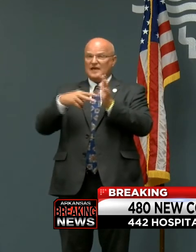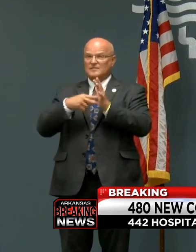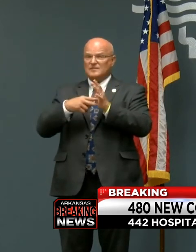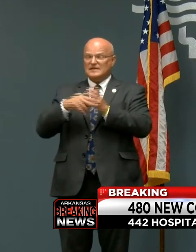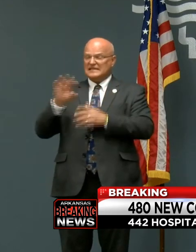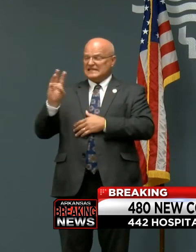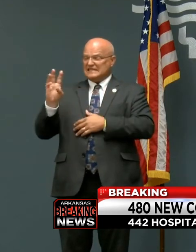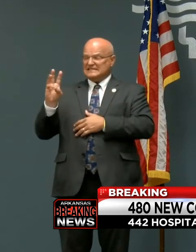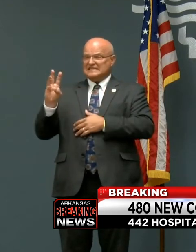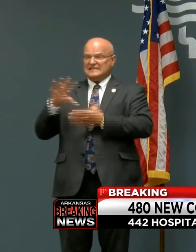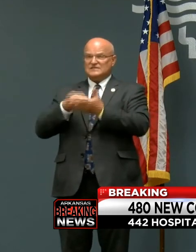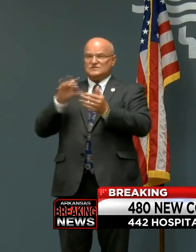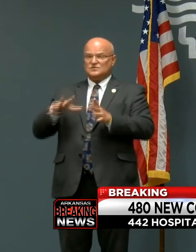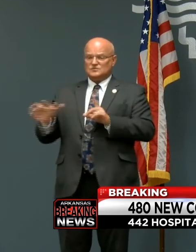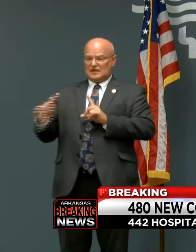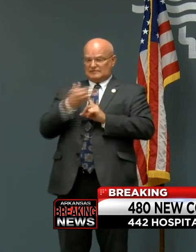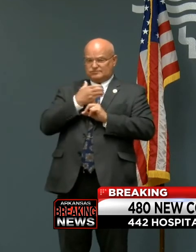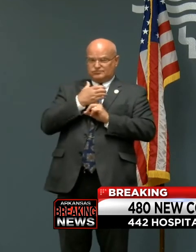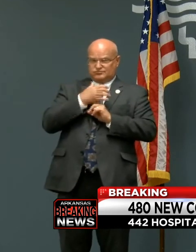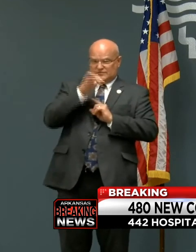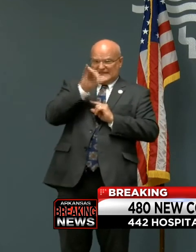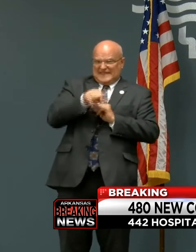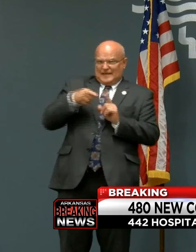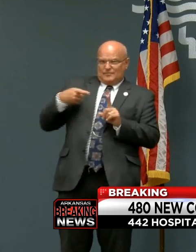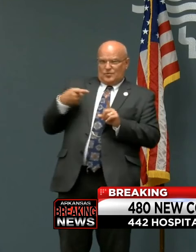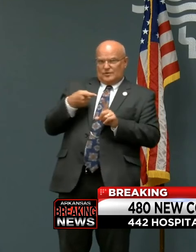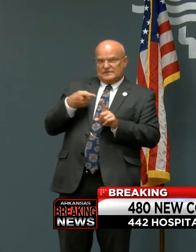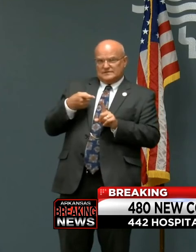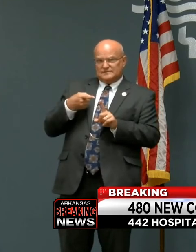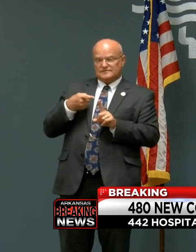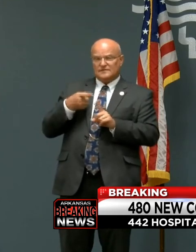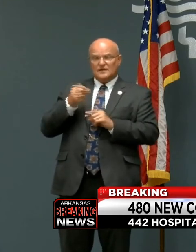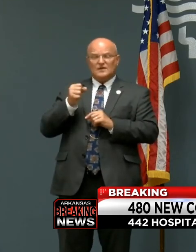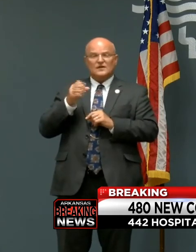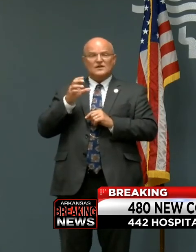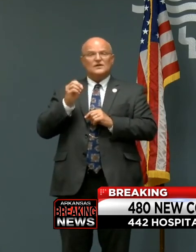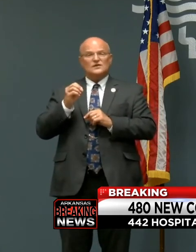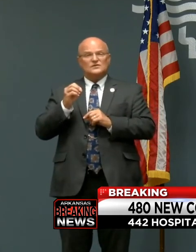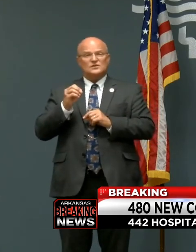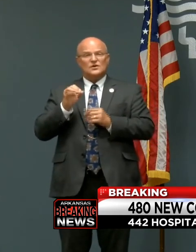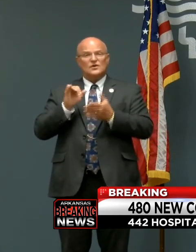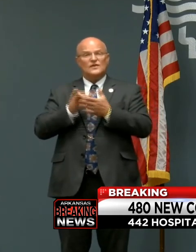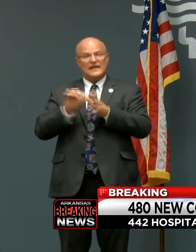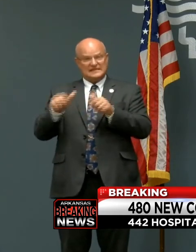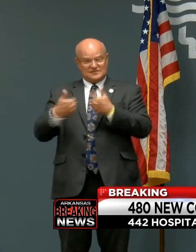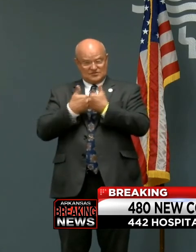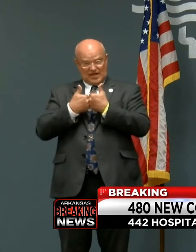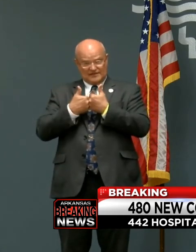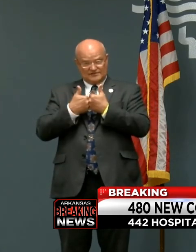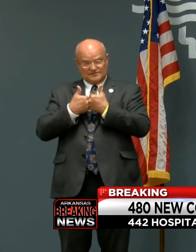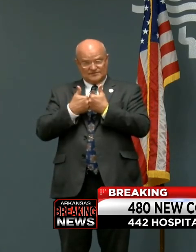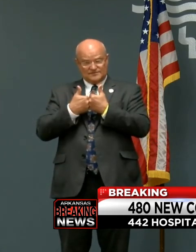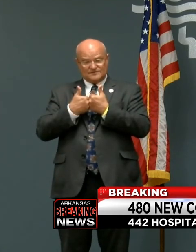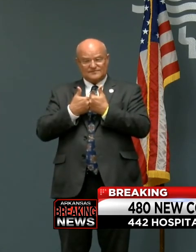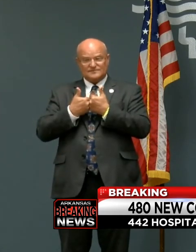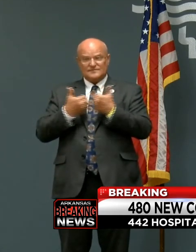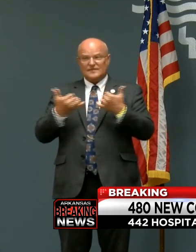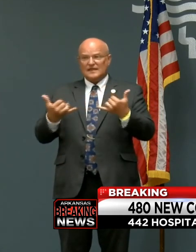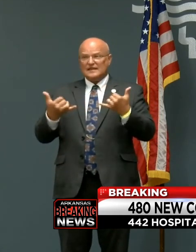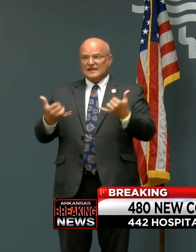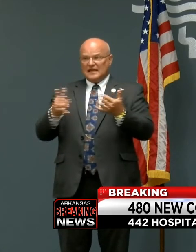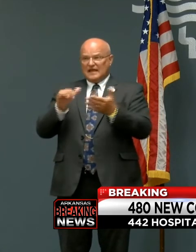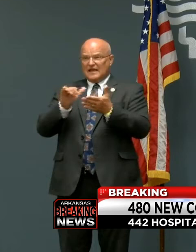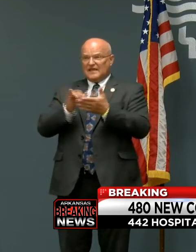6 students had to be isolated at that point. And so that is a challenge. Now,